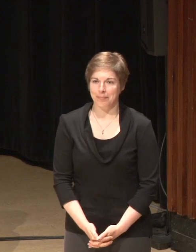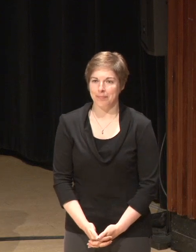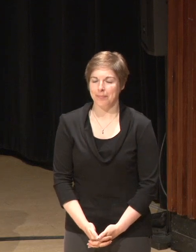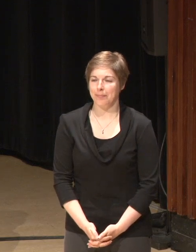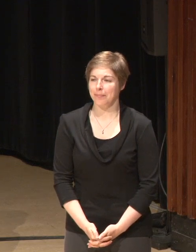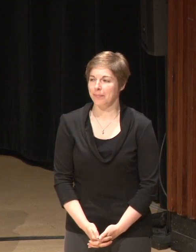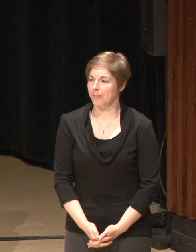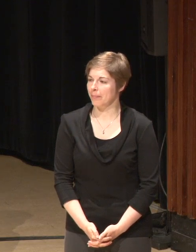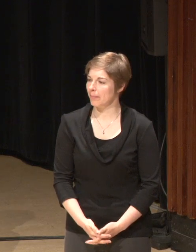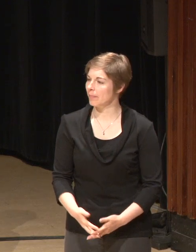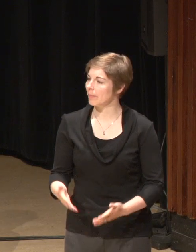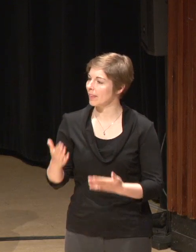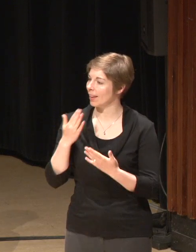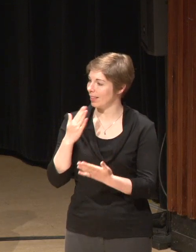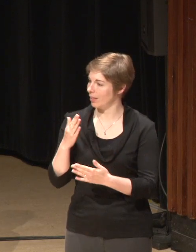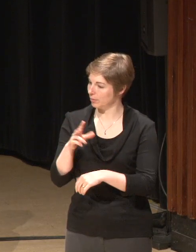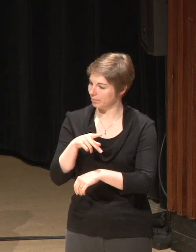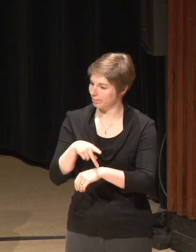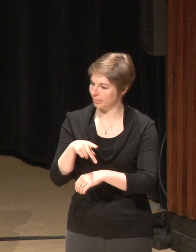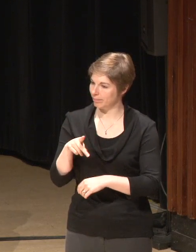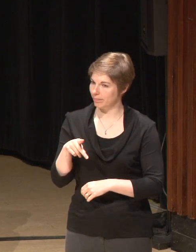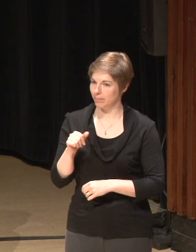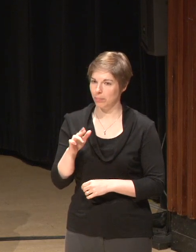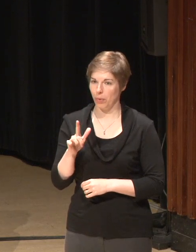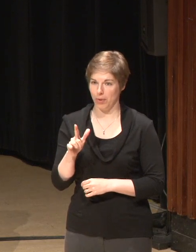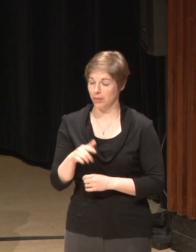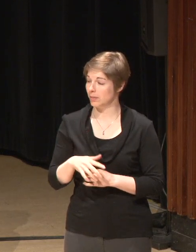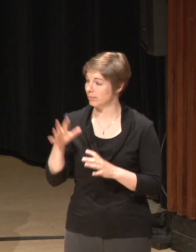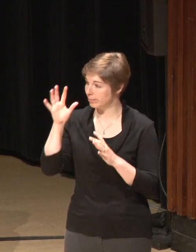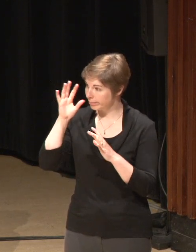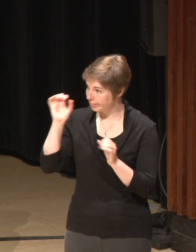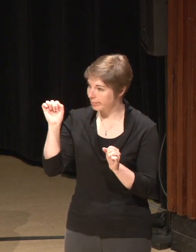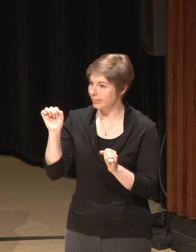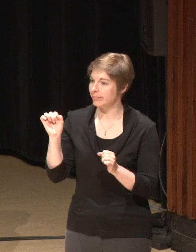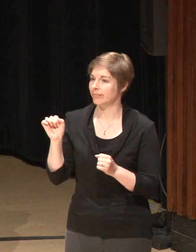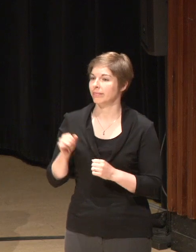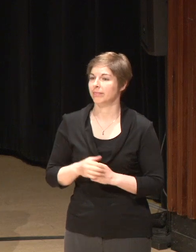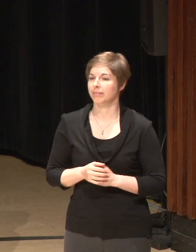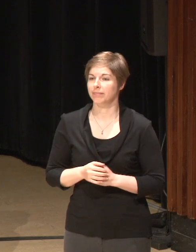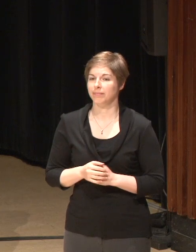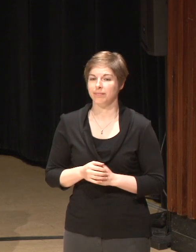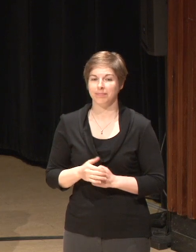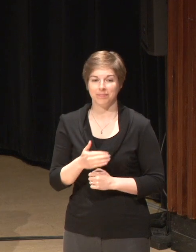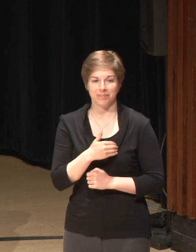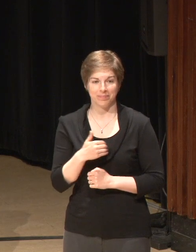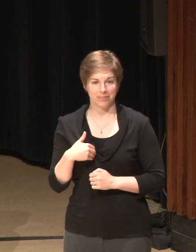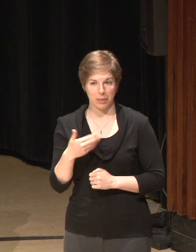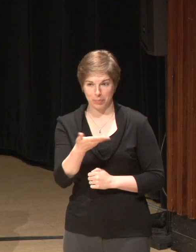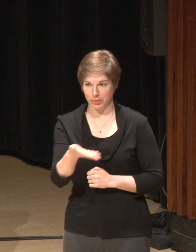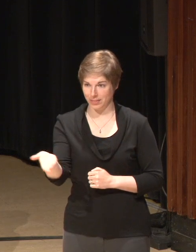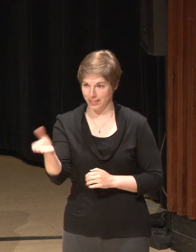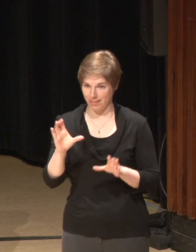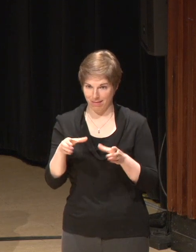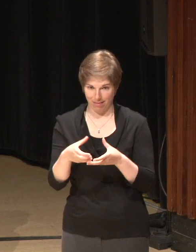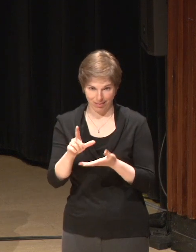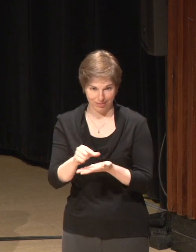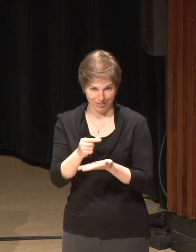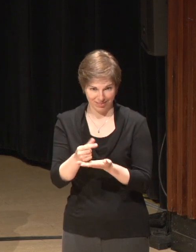Thank you, Principal Paul. Mr. President, members of the graduating class,